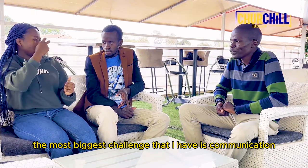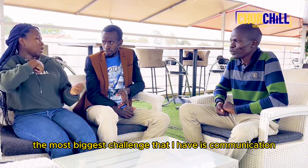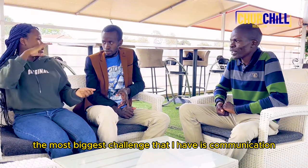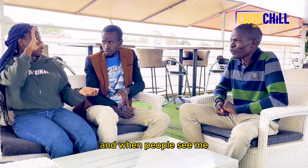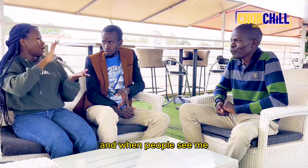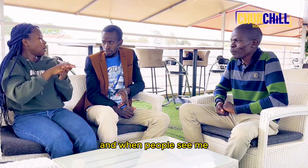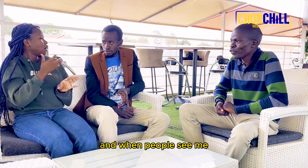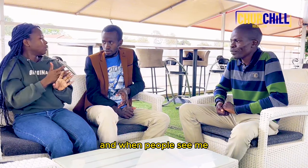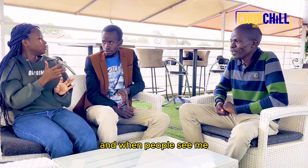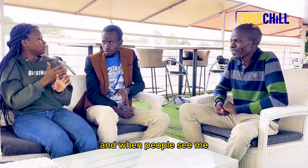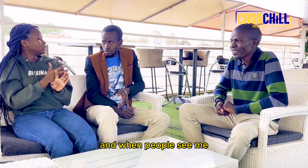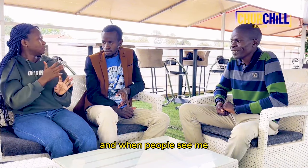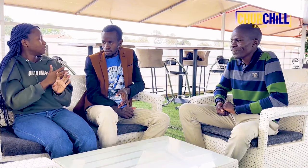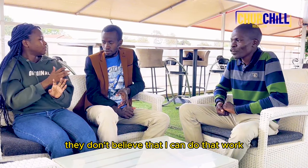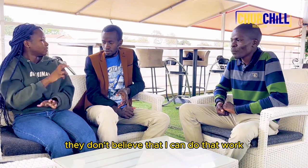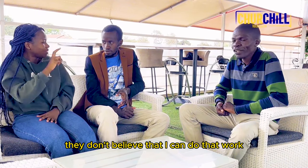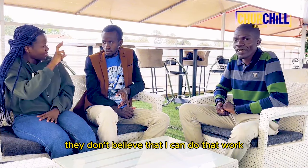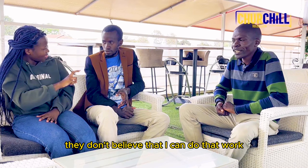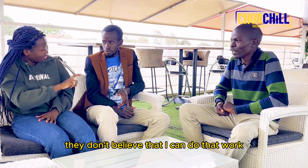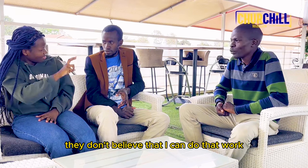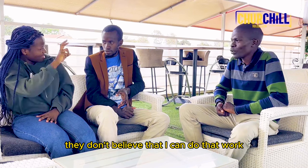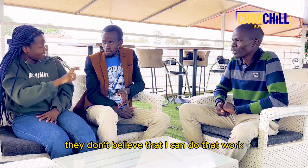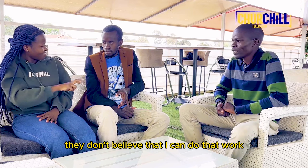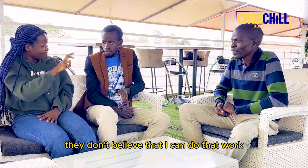And when people see me, they don't believe that I can do that work.